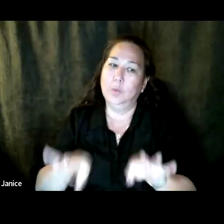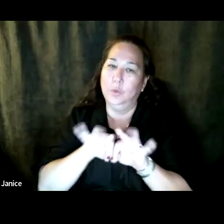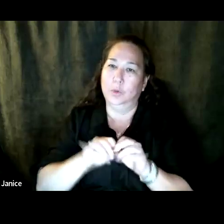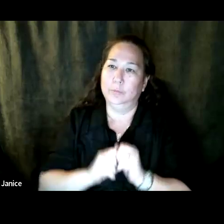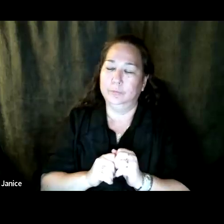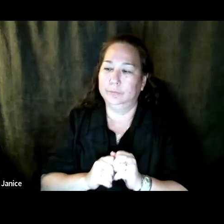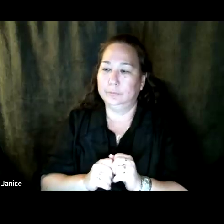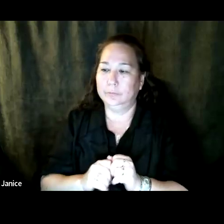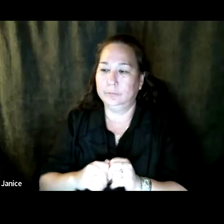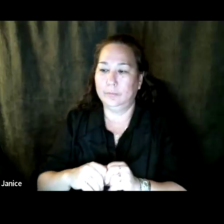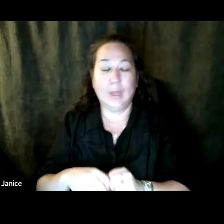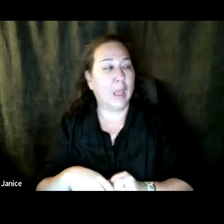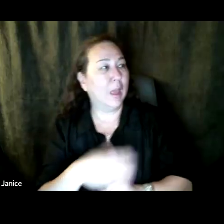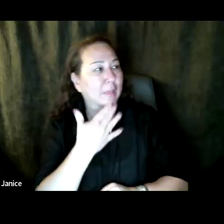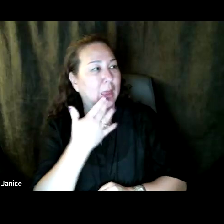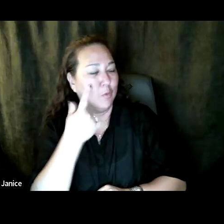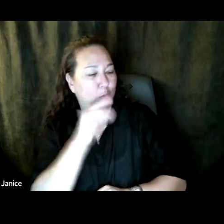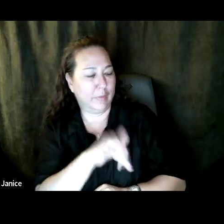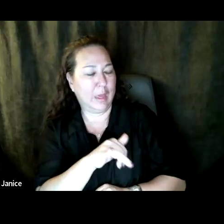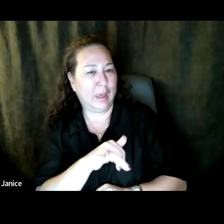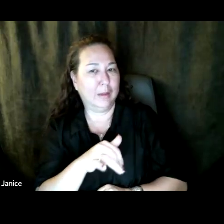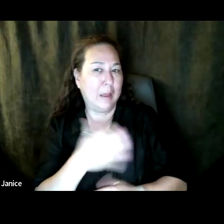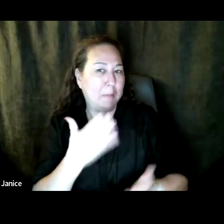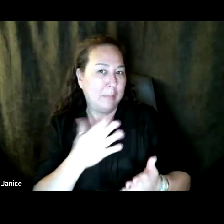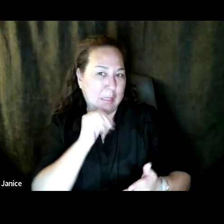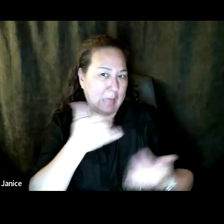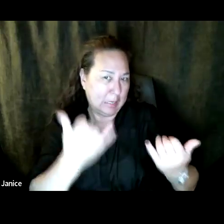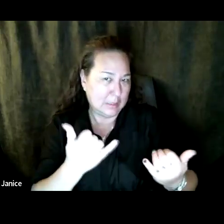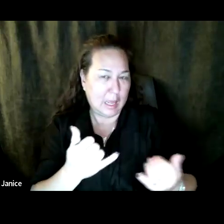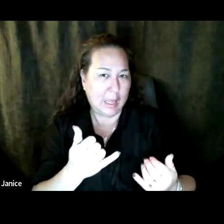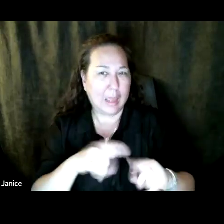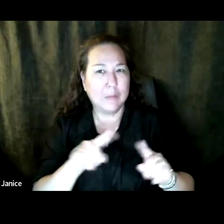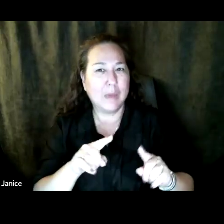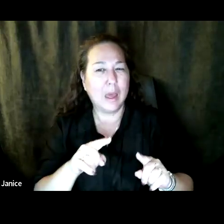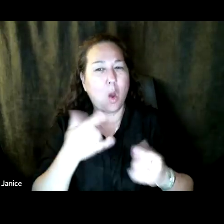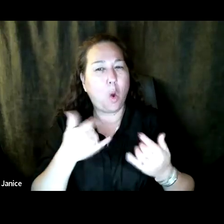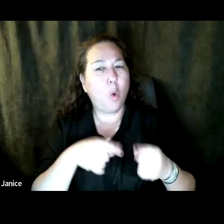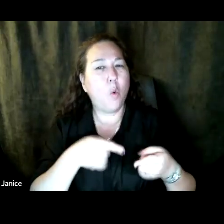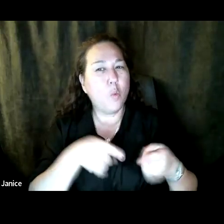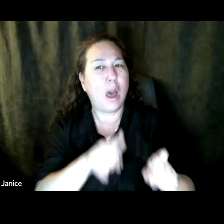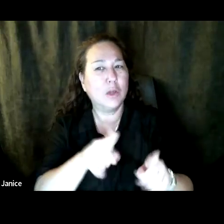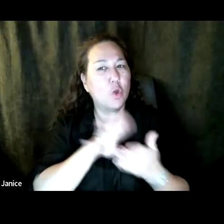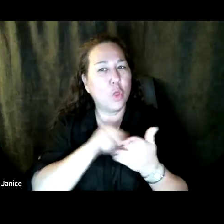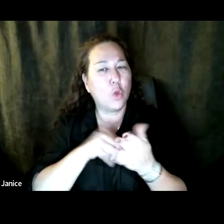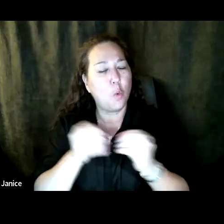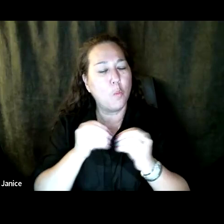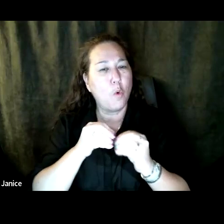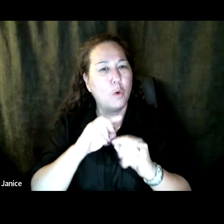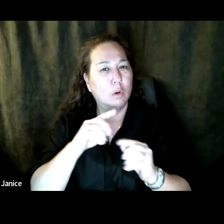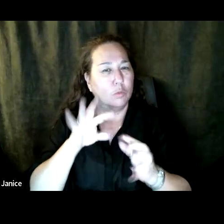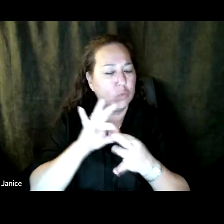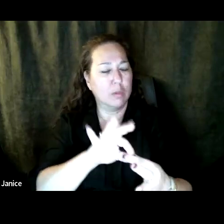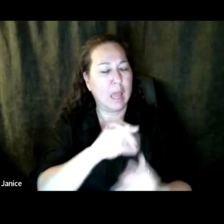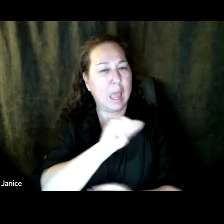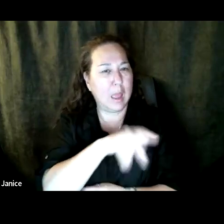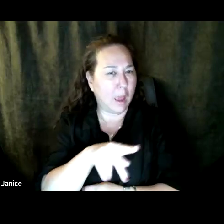not for today, but would be good as you all are learning more about the app, maybe come back later with some data of like the routes